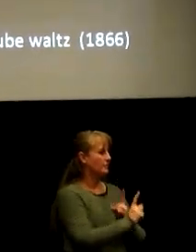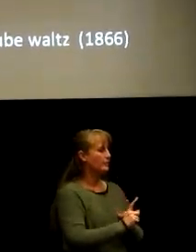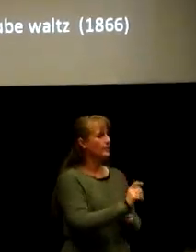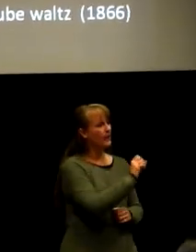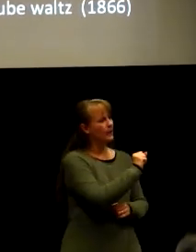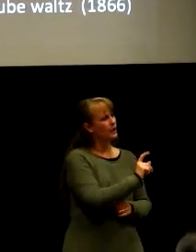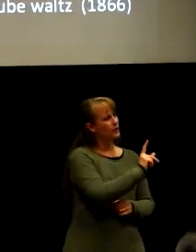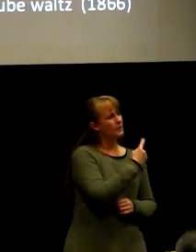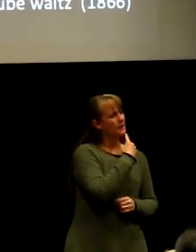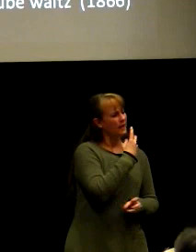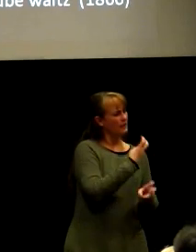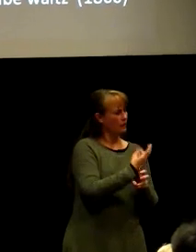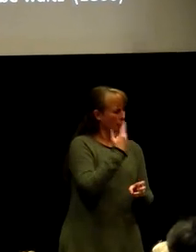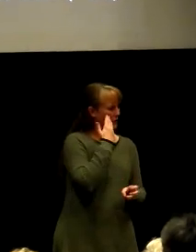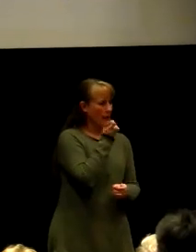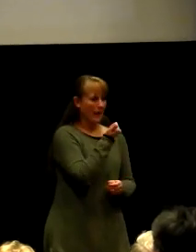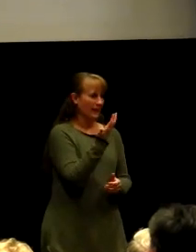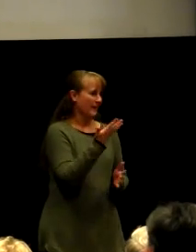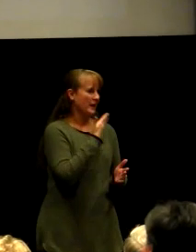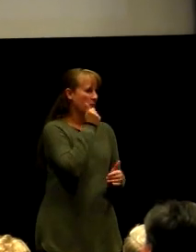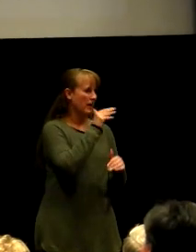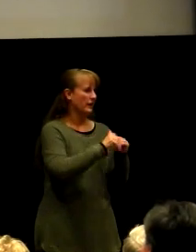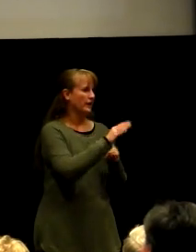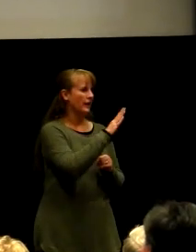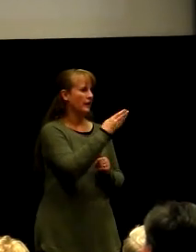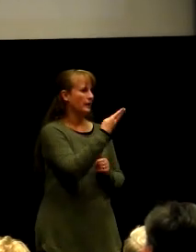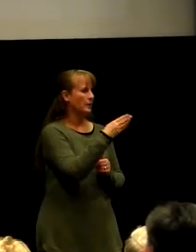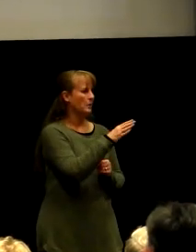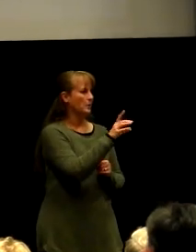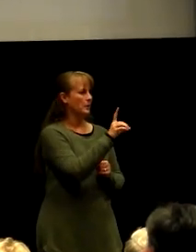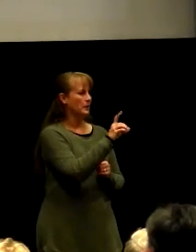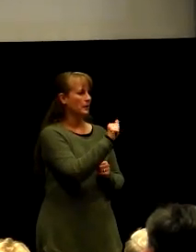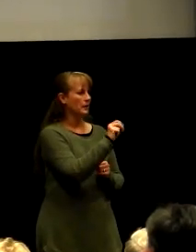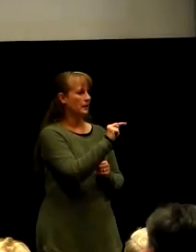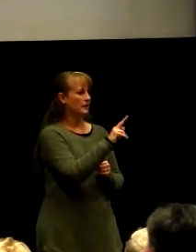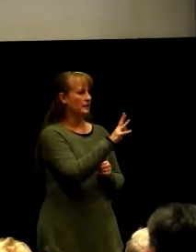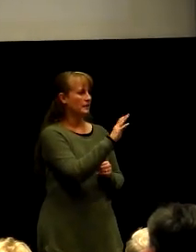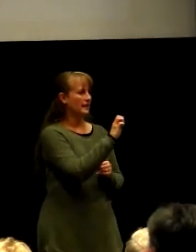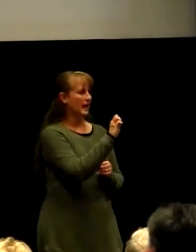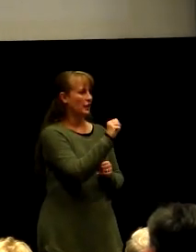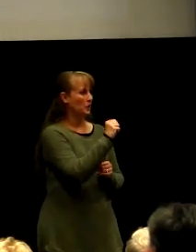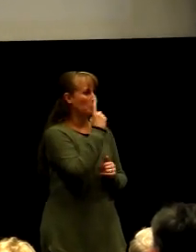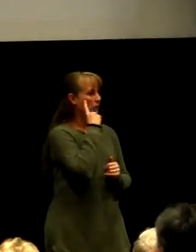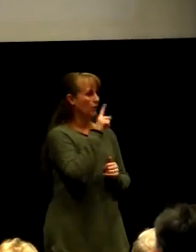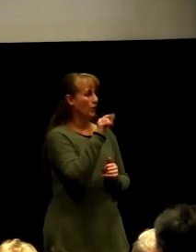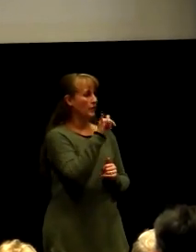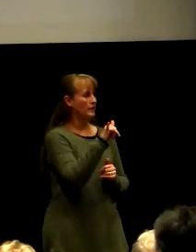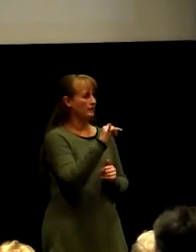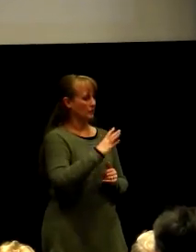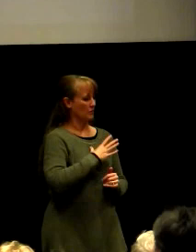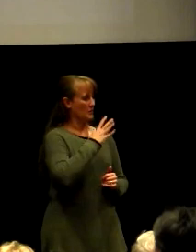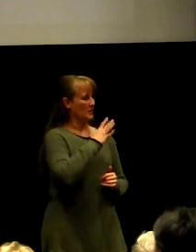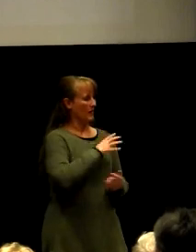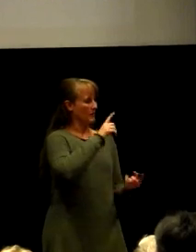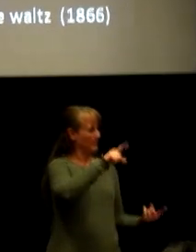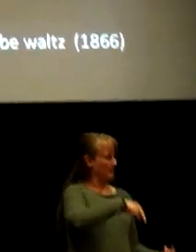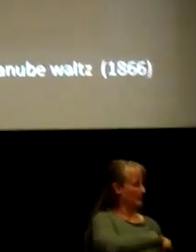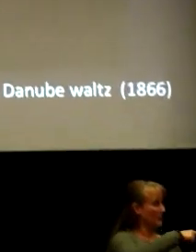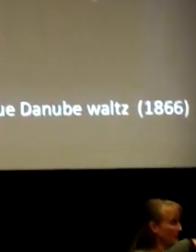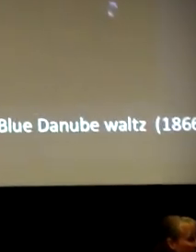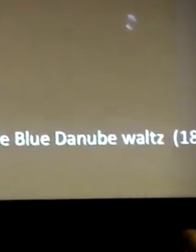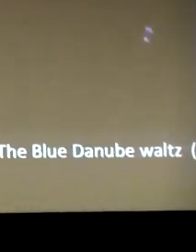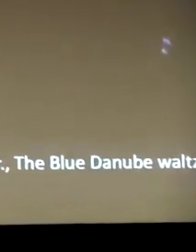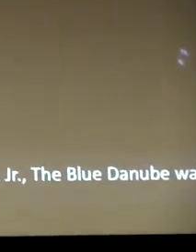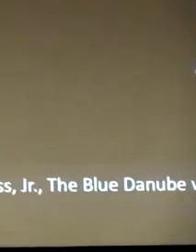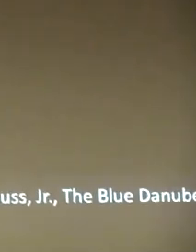Kubrick said, "It's hard to find anything much better than the Blue Danube for depicting grace and beauty in turning. I wanted something that would express the